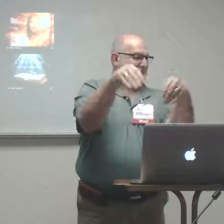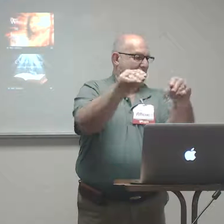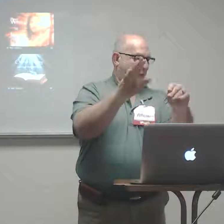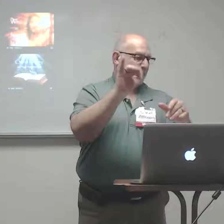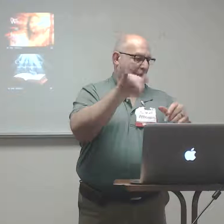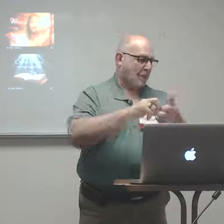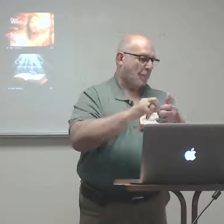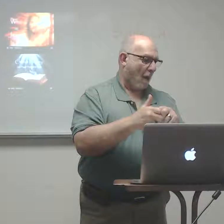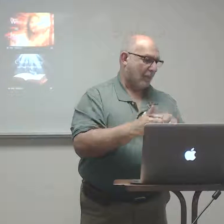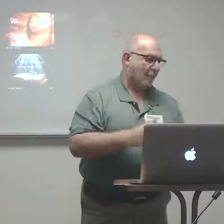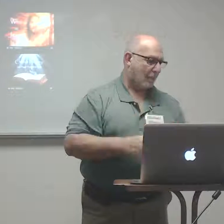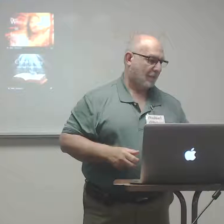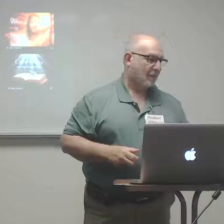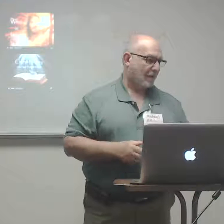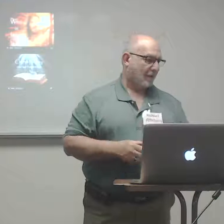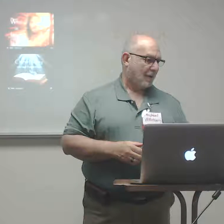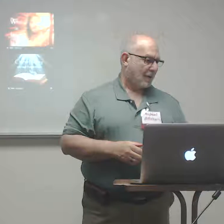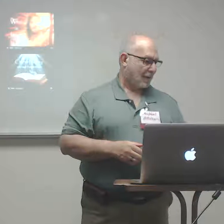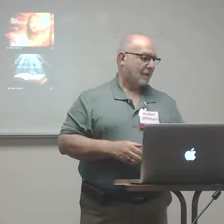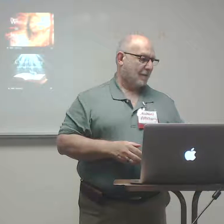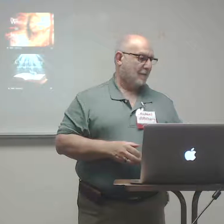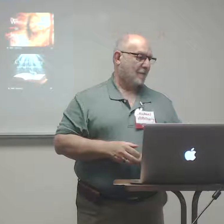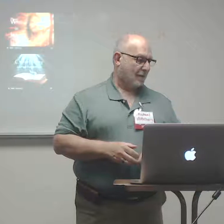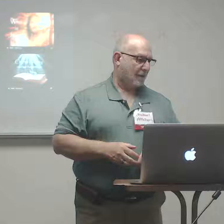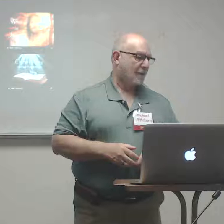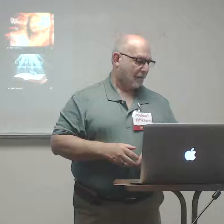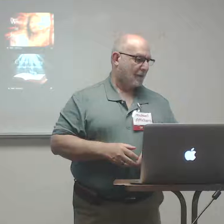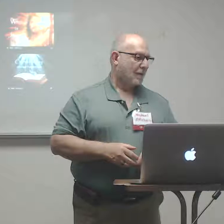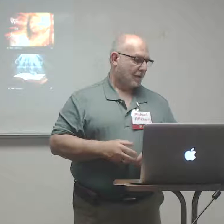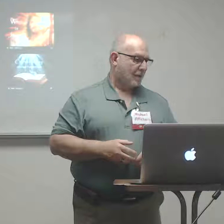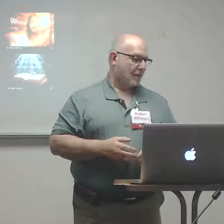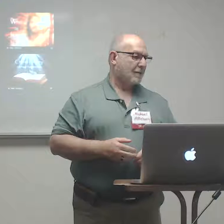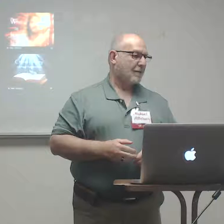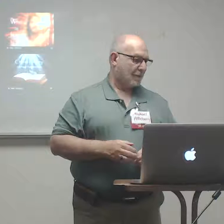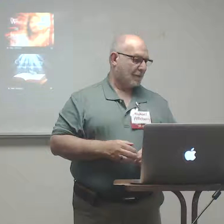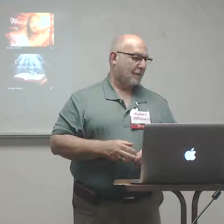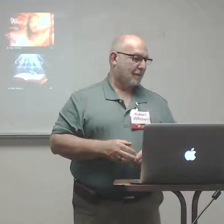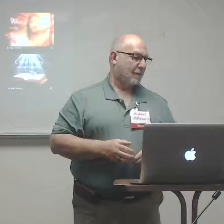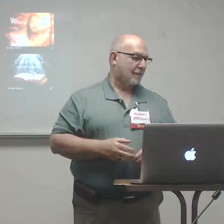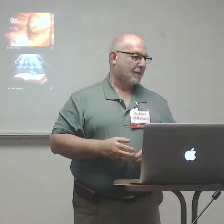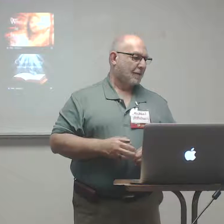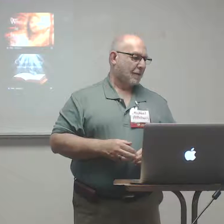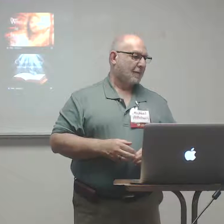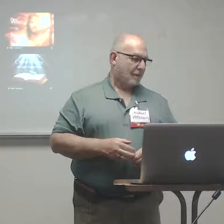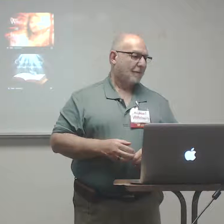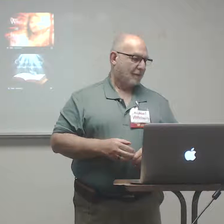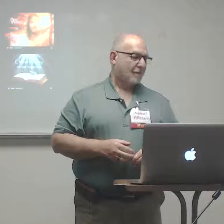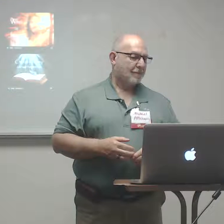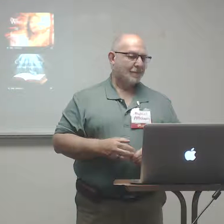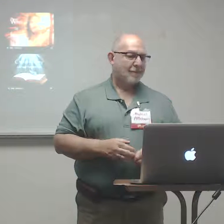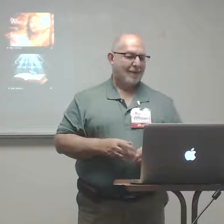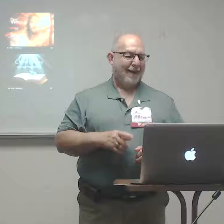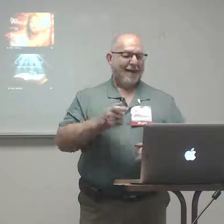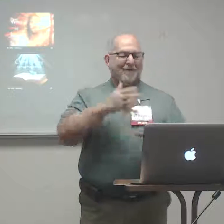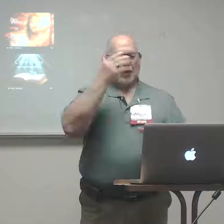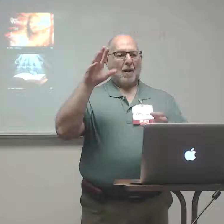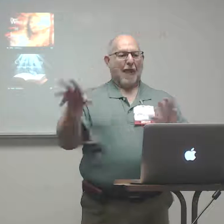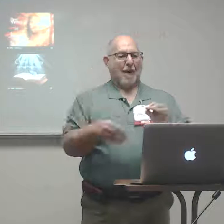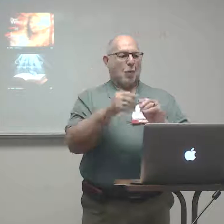can't put it on the internet saying it's your own or anything like that. You can't benefit from it, gain money from it, anything like that. But as long as you're not doing